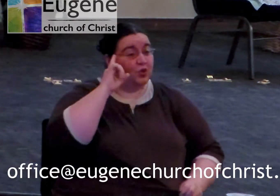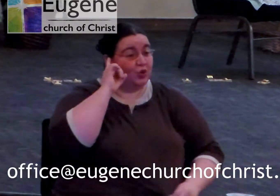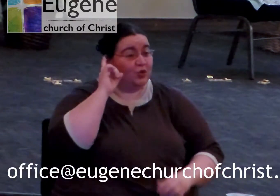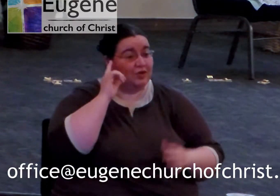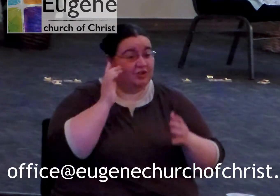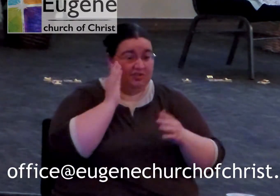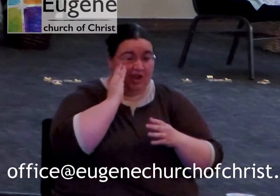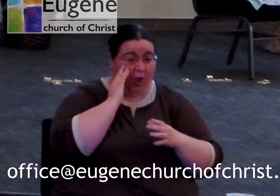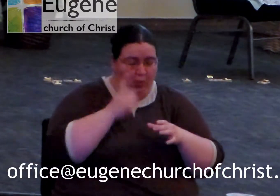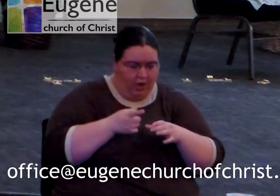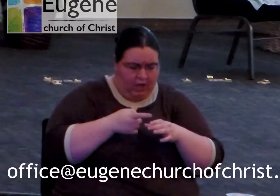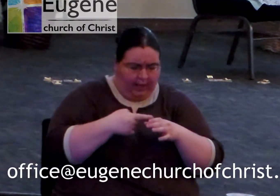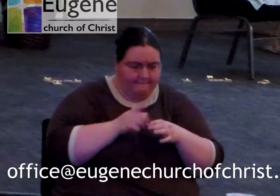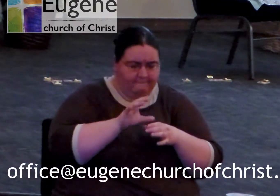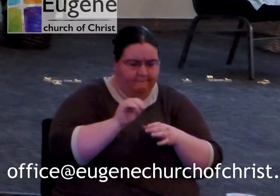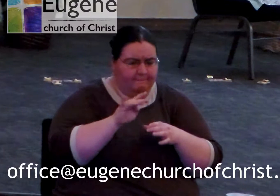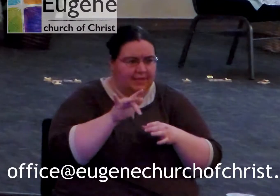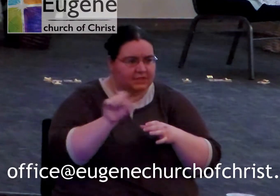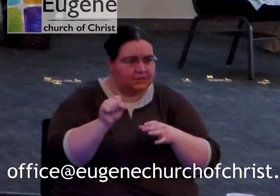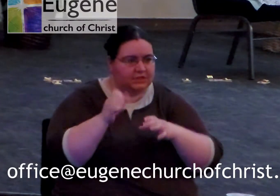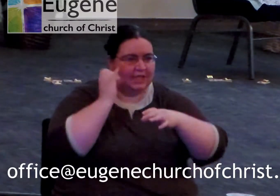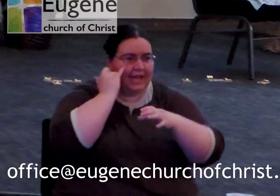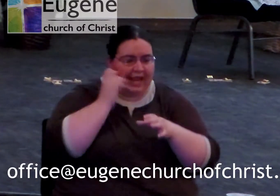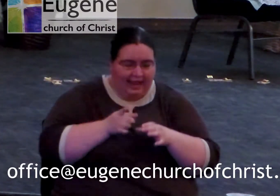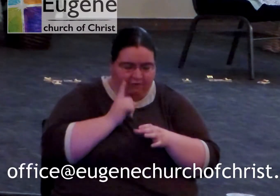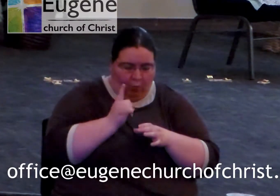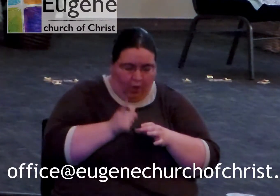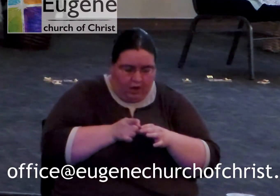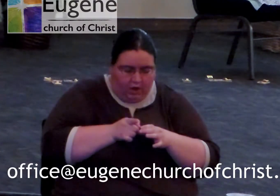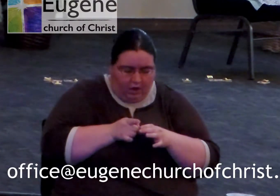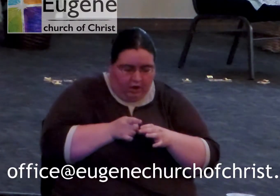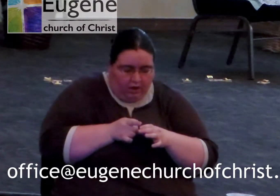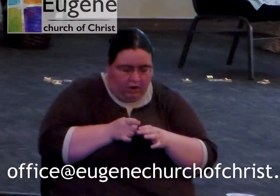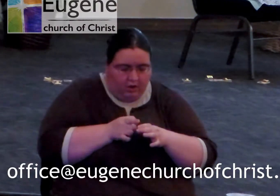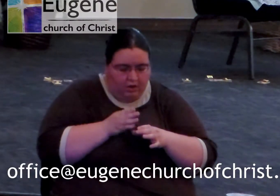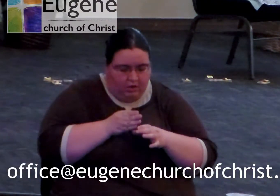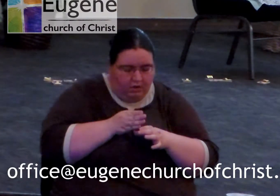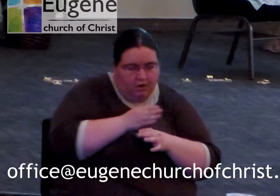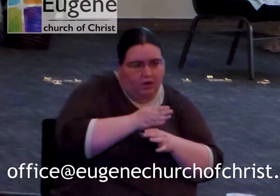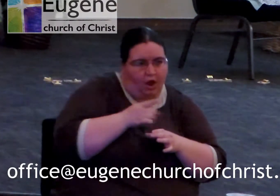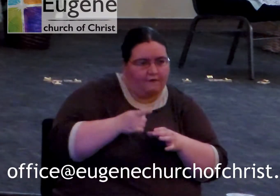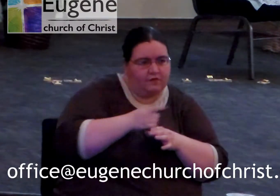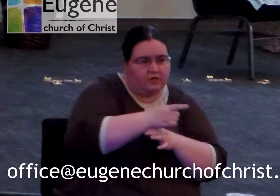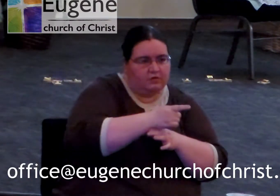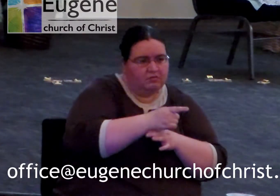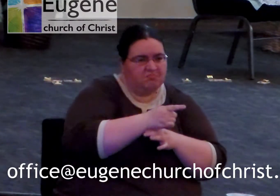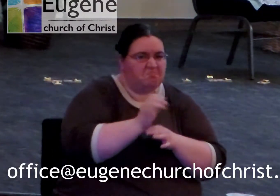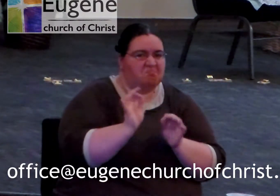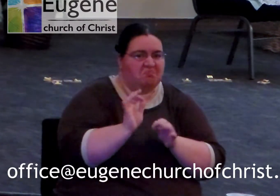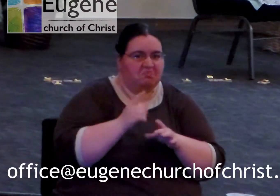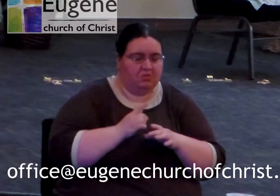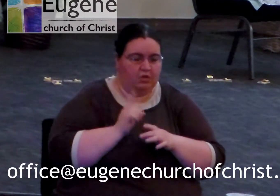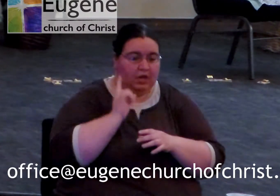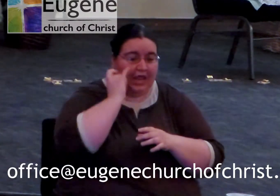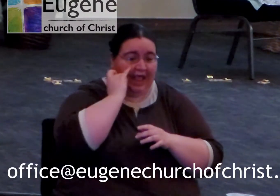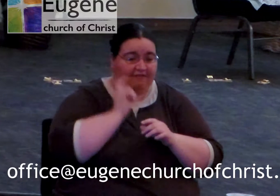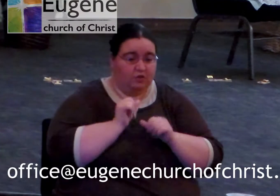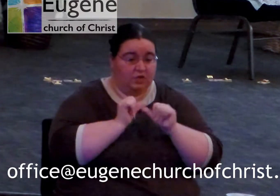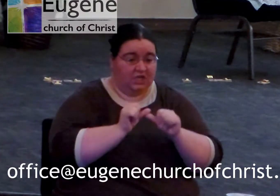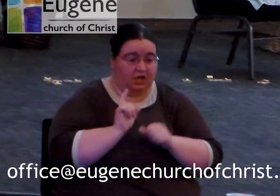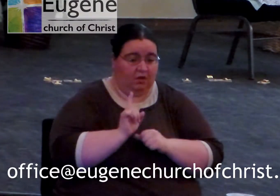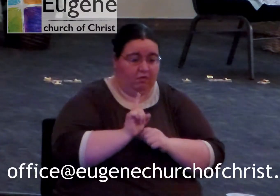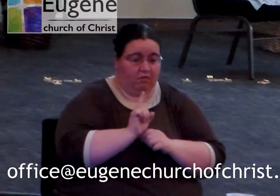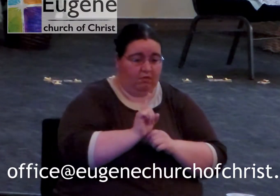initially, it's not going to be a problem. But further along down the path, after you've gone a few miles, that 1 degree becomes pretty significant in where you're trying to